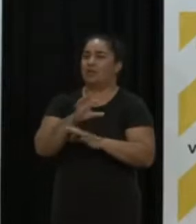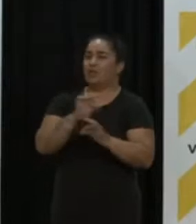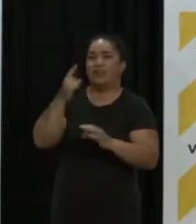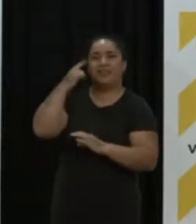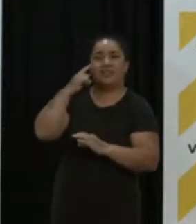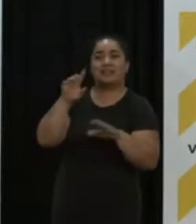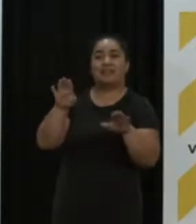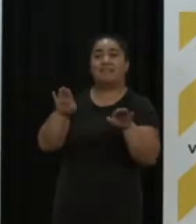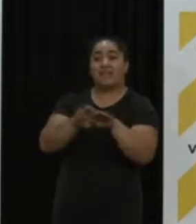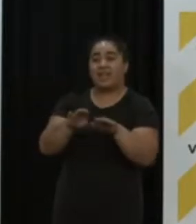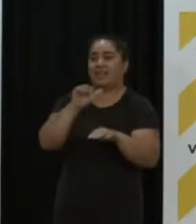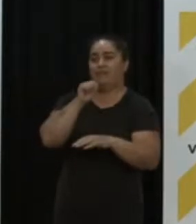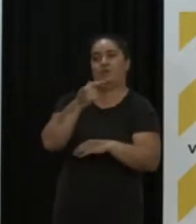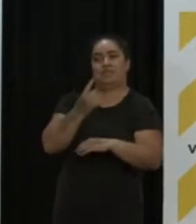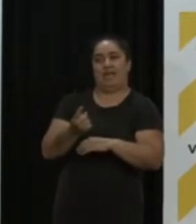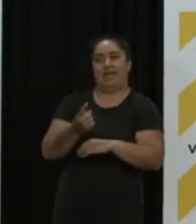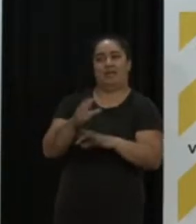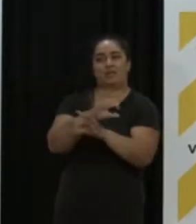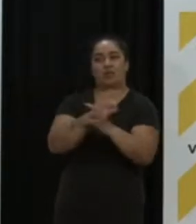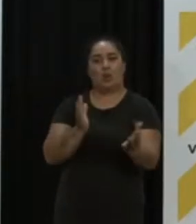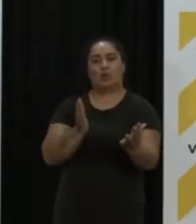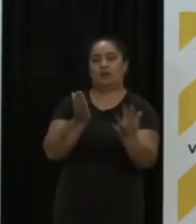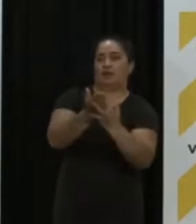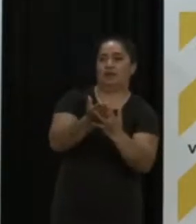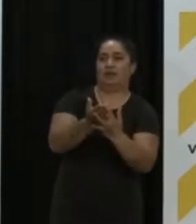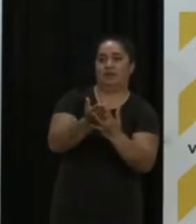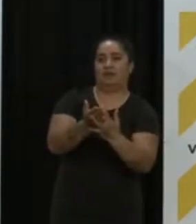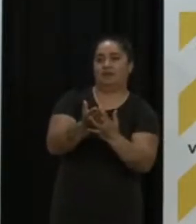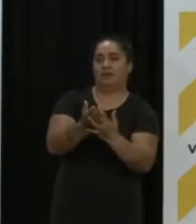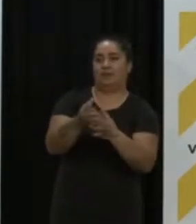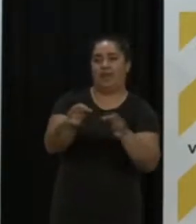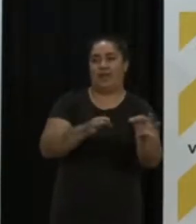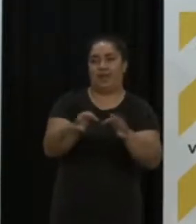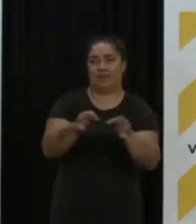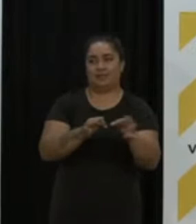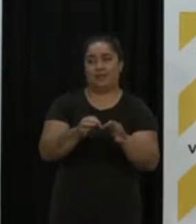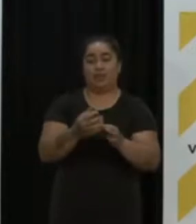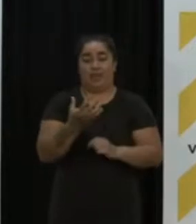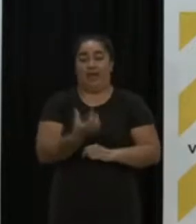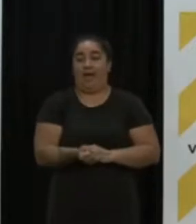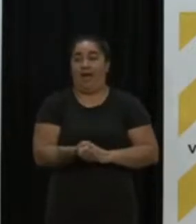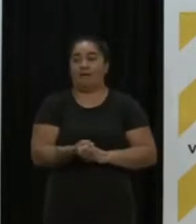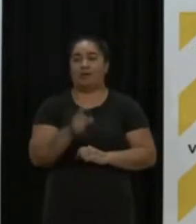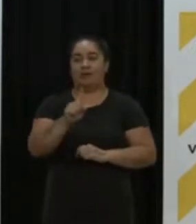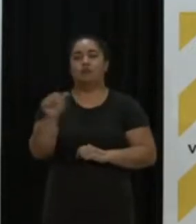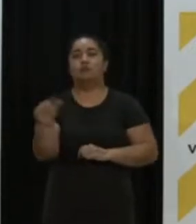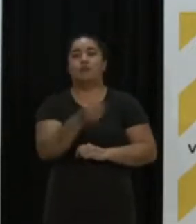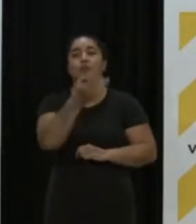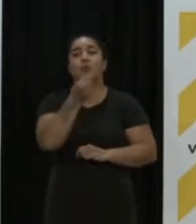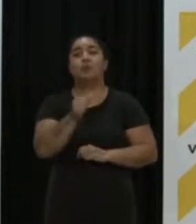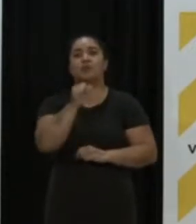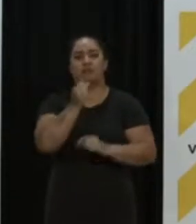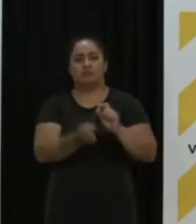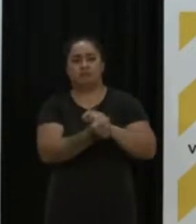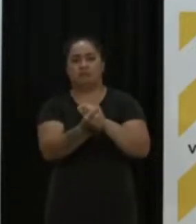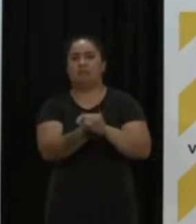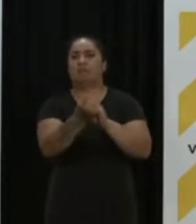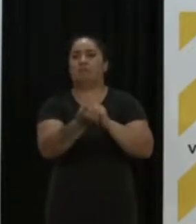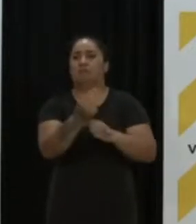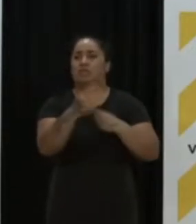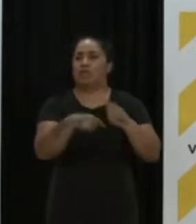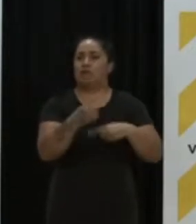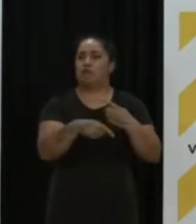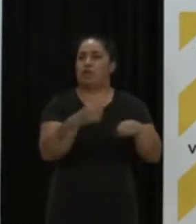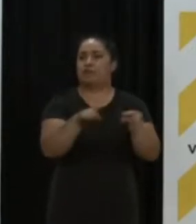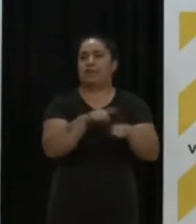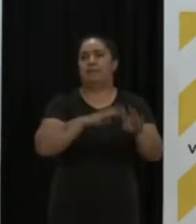no interventions. There are interventions, and they should be utilised, particularly if they're causing concerns in a community and people are feeling